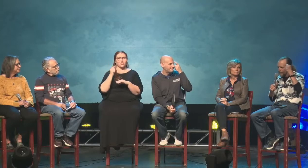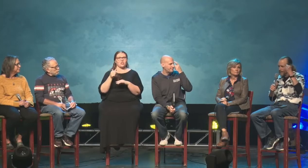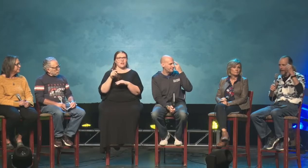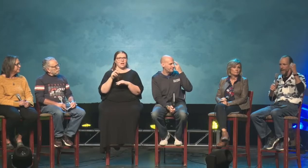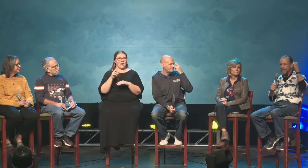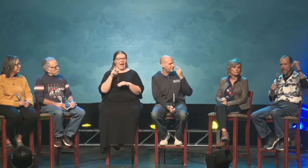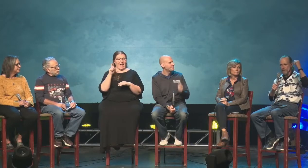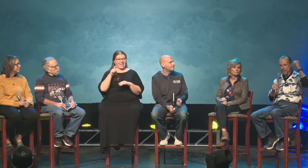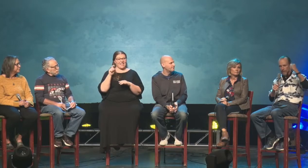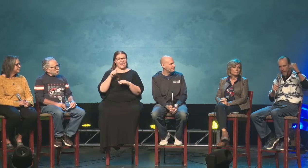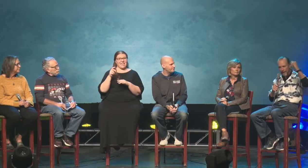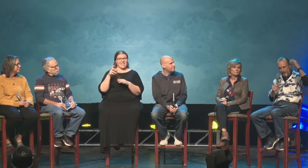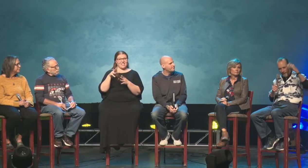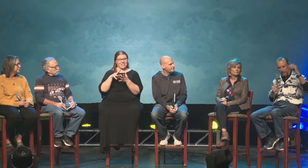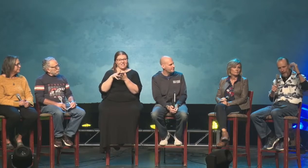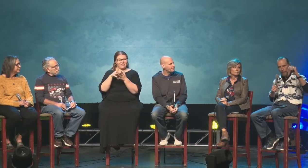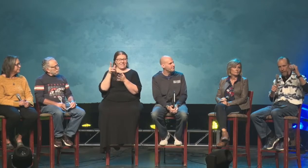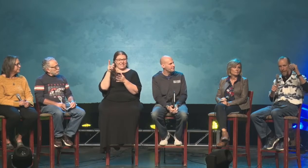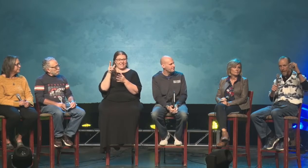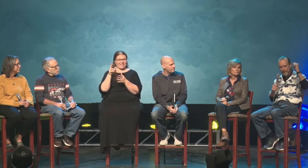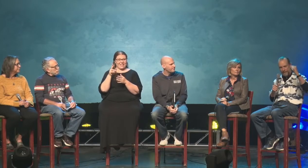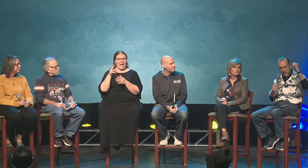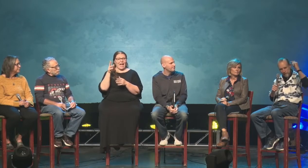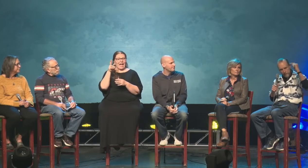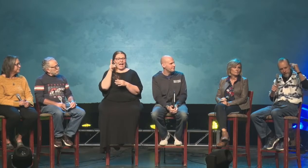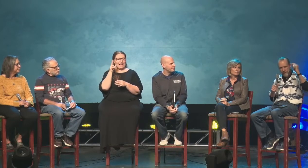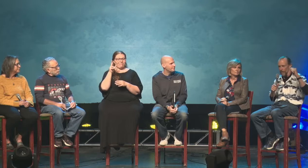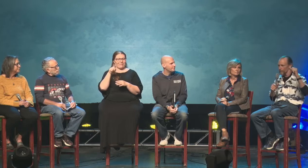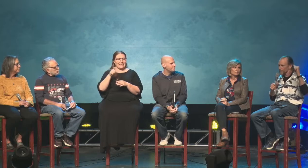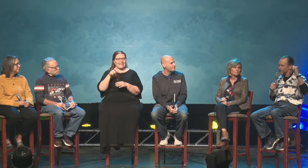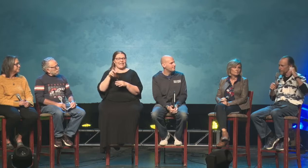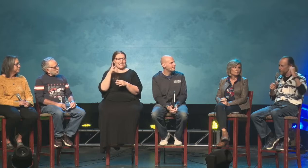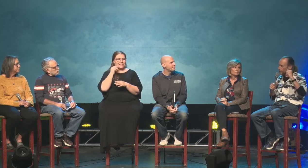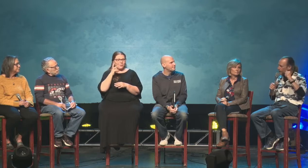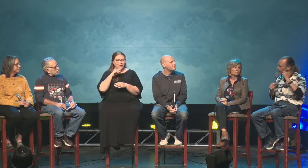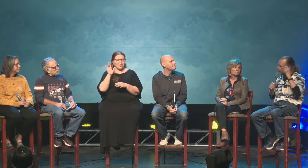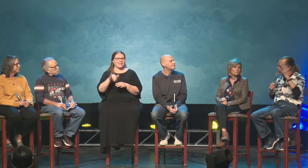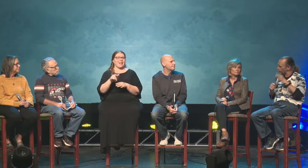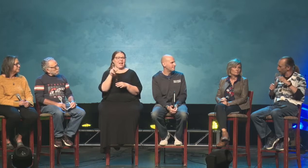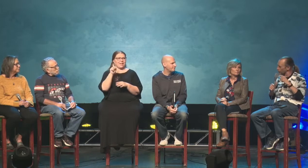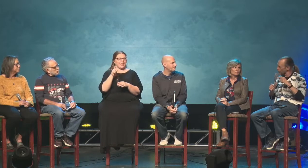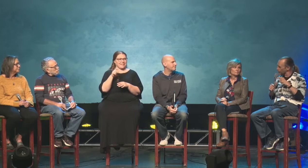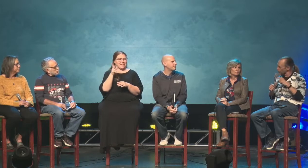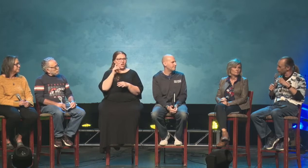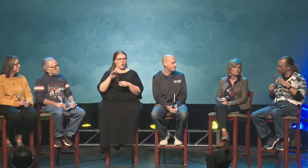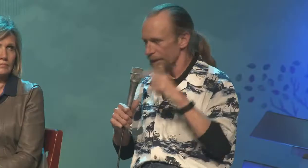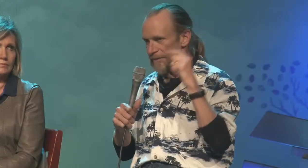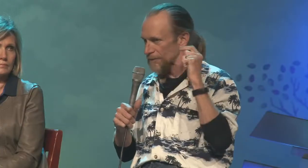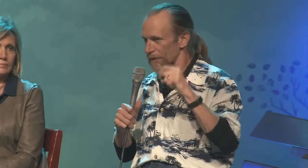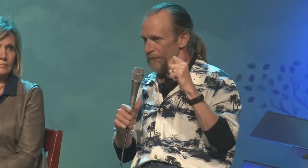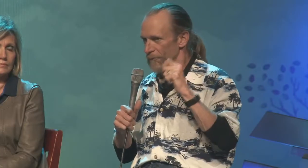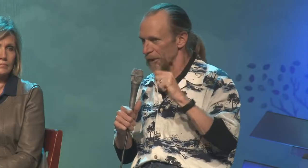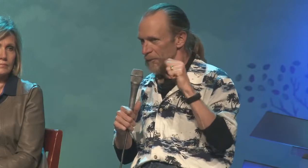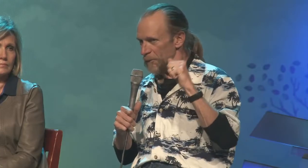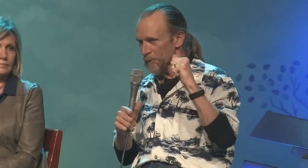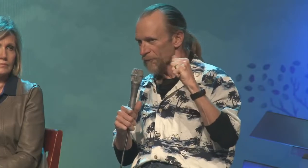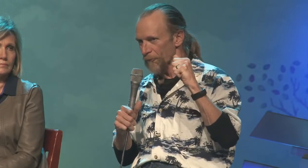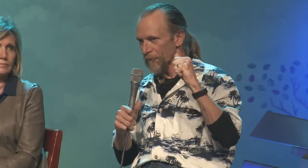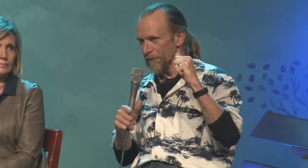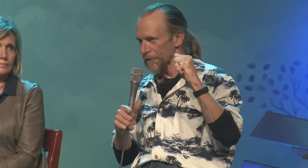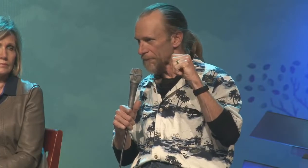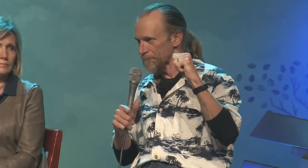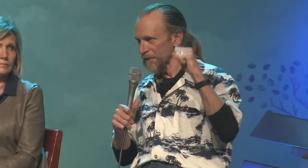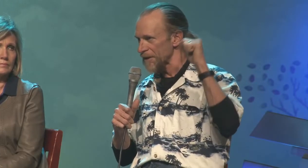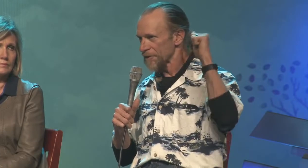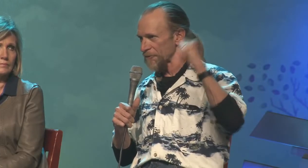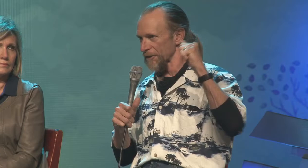to be fed that so that I can keep tapping in, I can keep hearing that calling, because I know that when that call comes, like it's done for many people